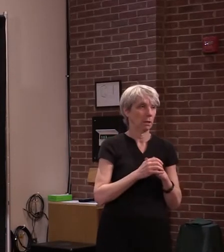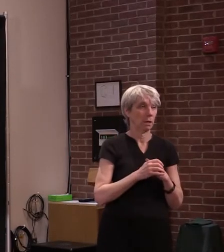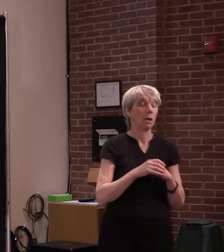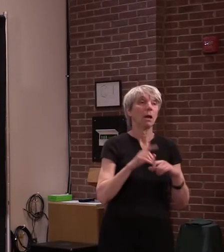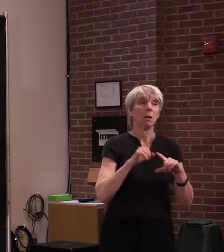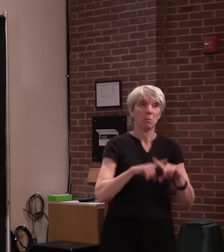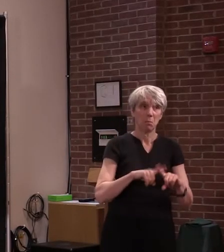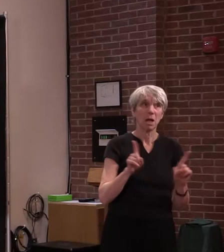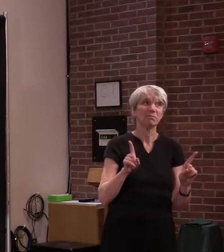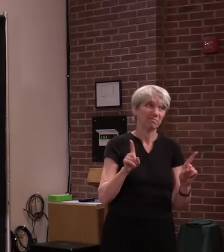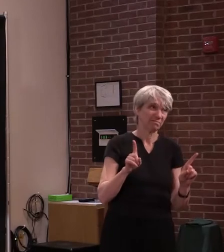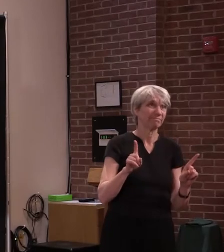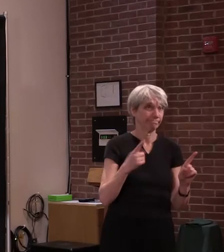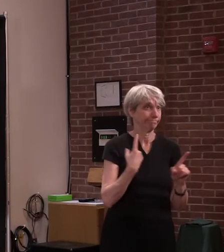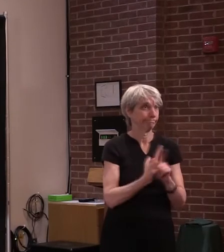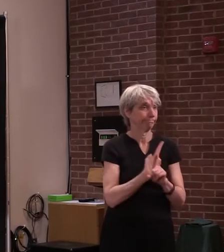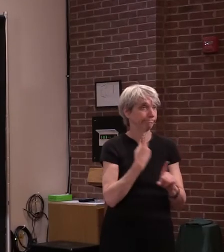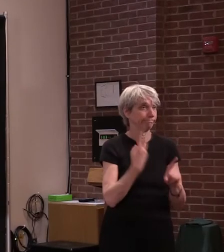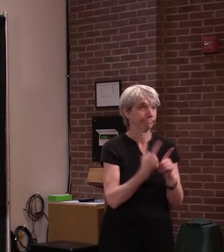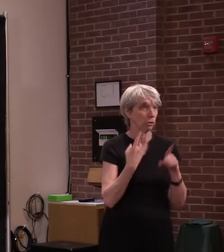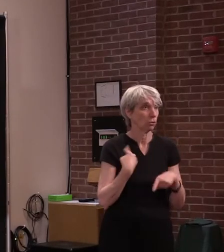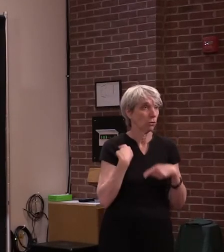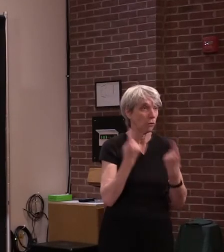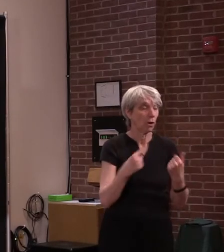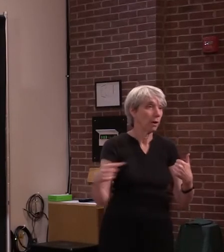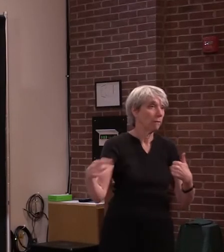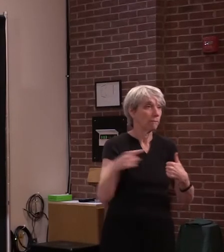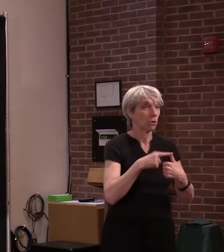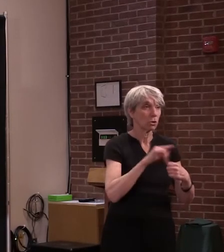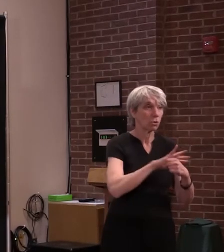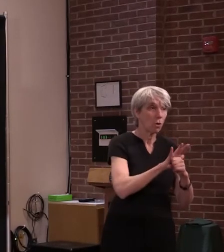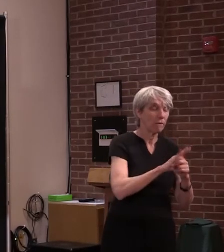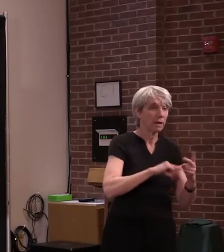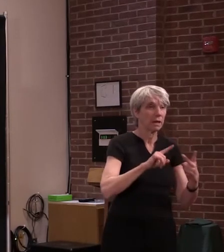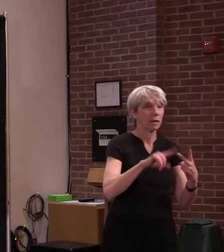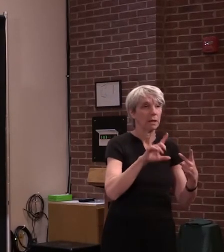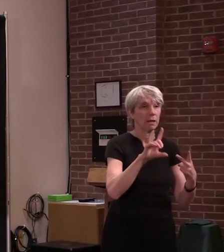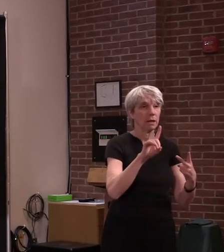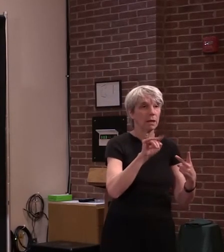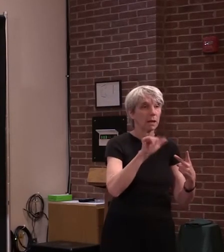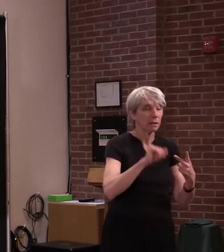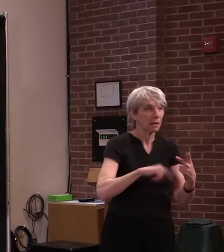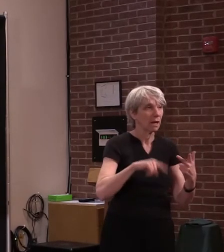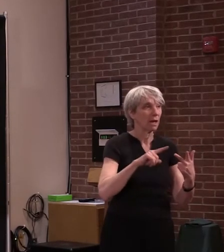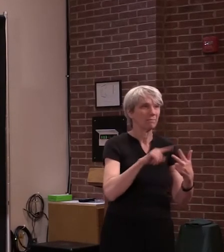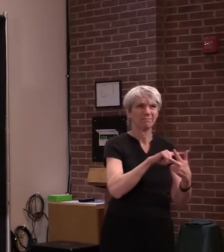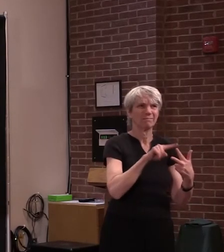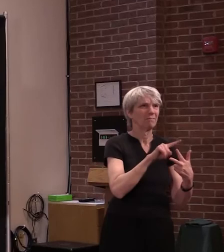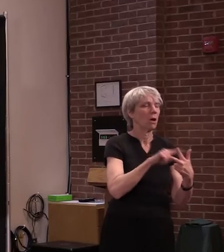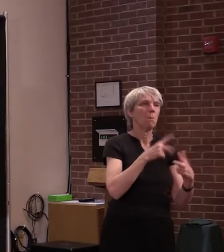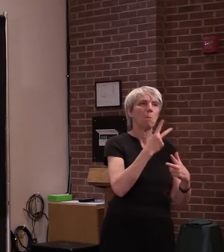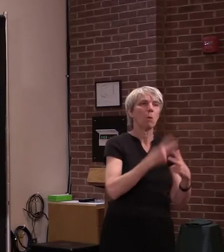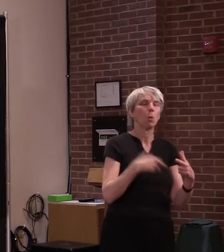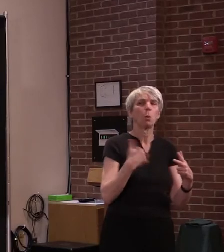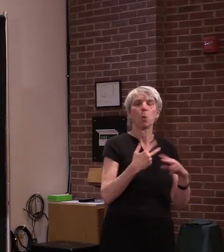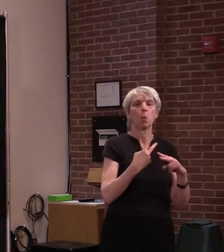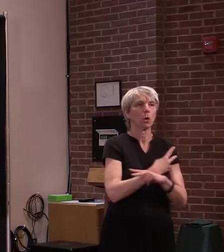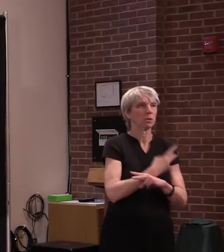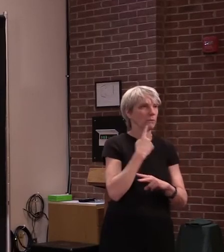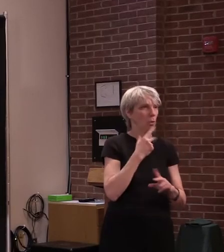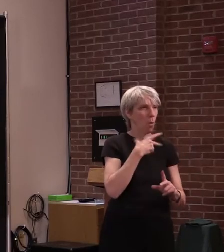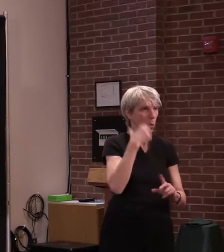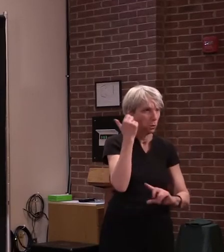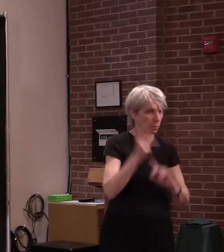that any variant of the SARS-CoV-2 virus in a person who has either age